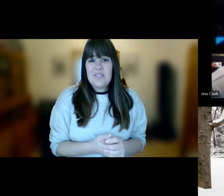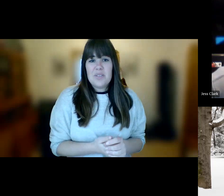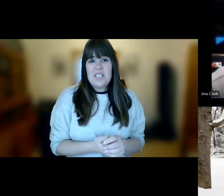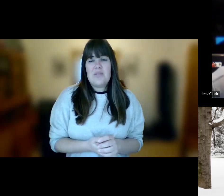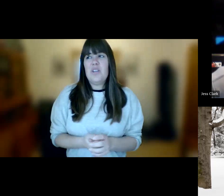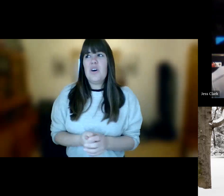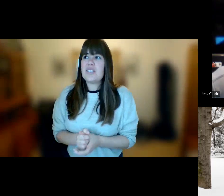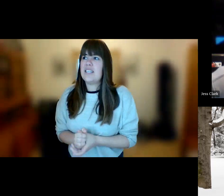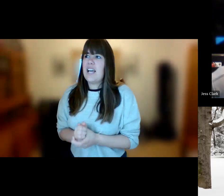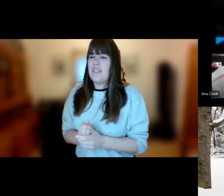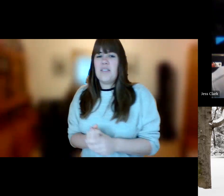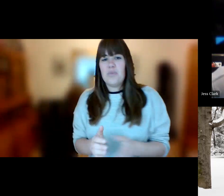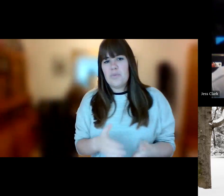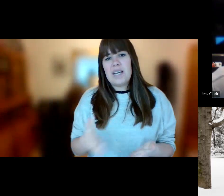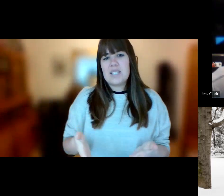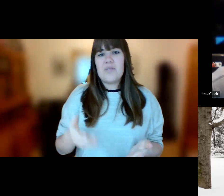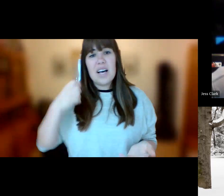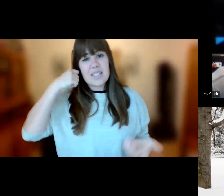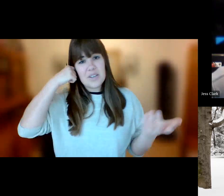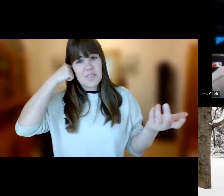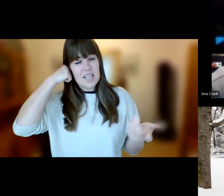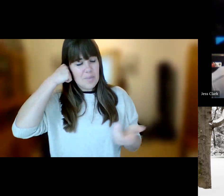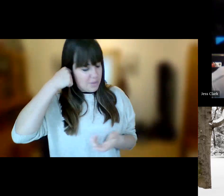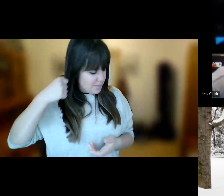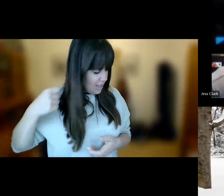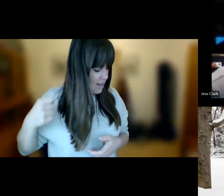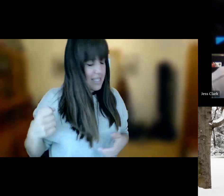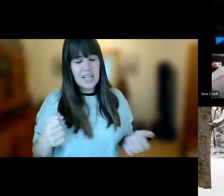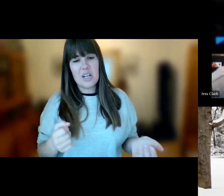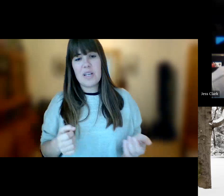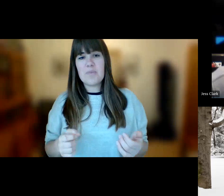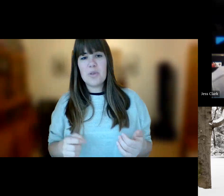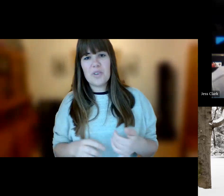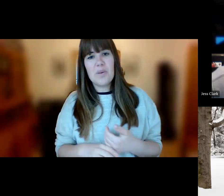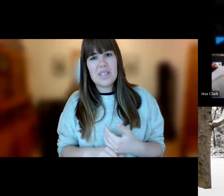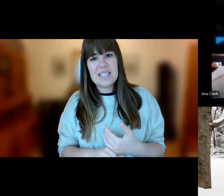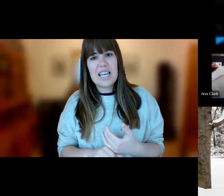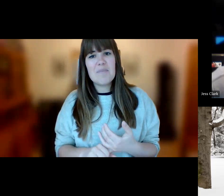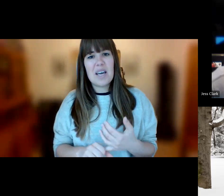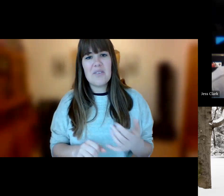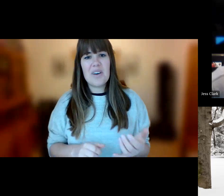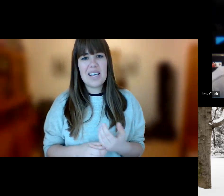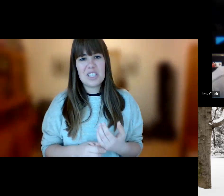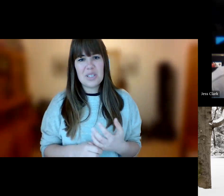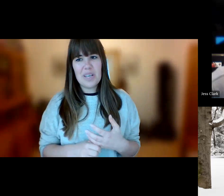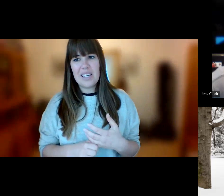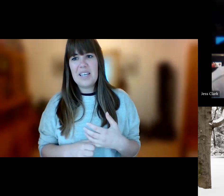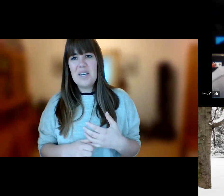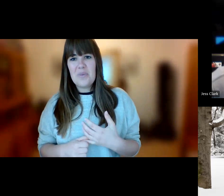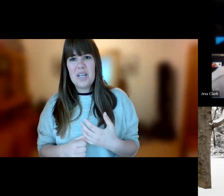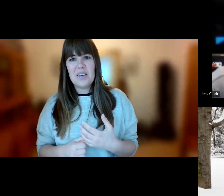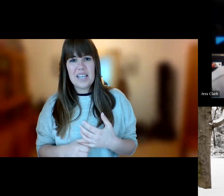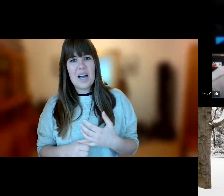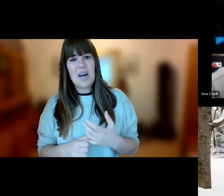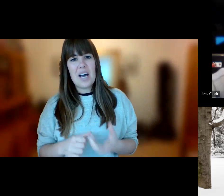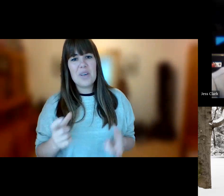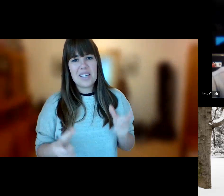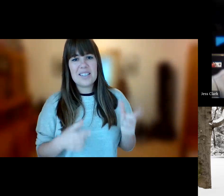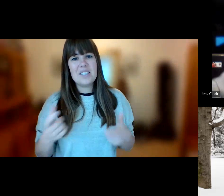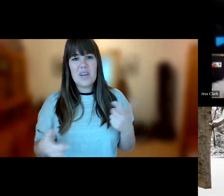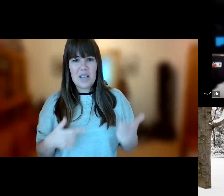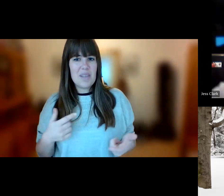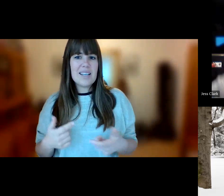think that's something that we do a lot. And then based off that, so for example, like I was saying earlier about the Sport for Confidence name, and the fact that actually we're looking now